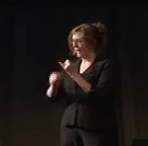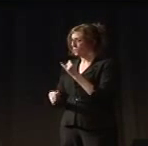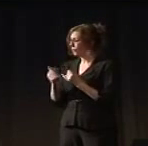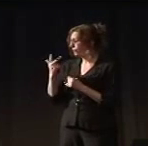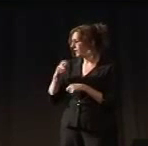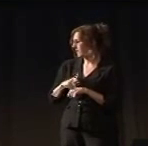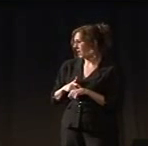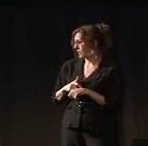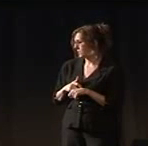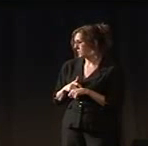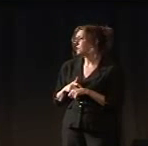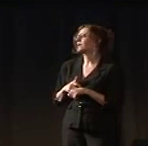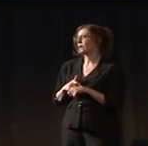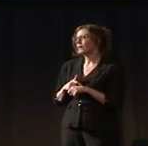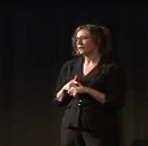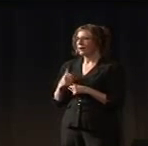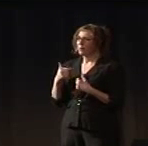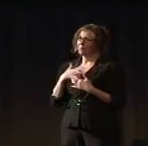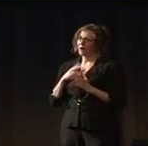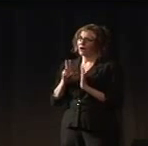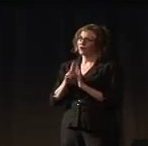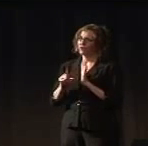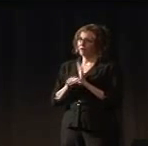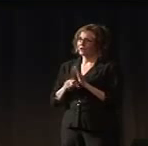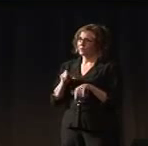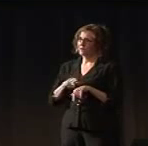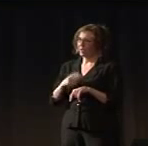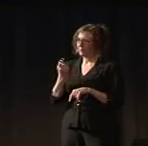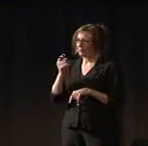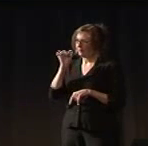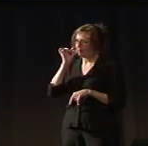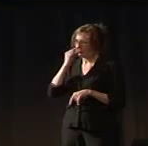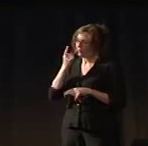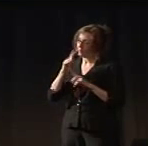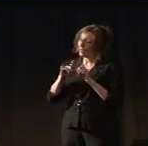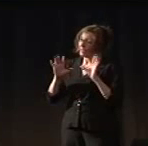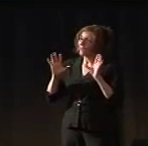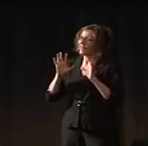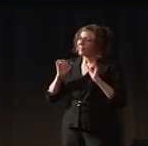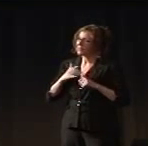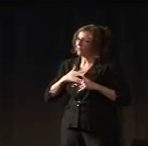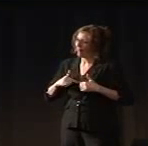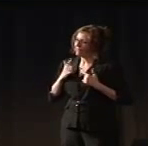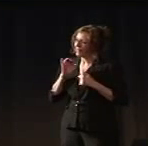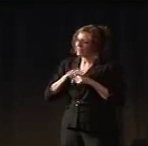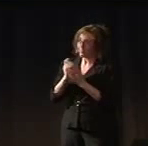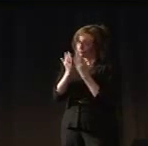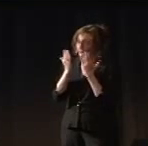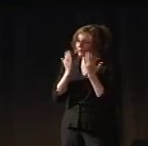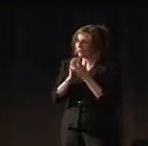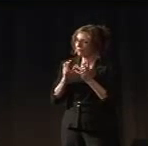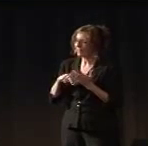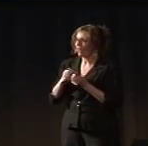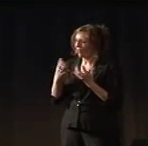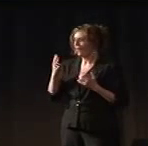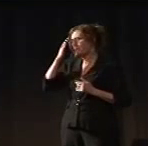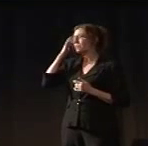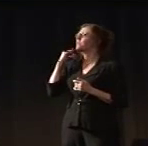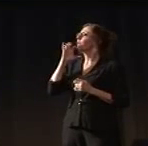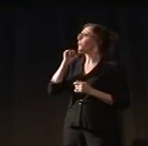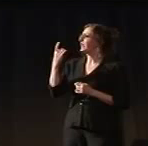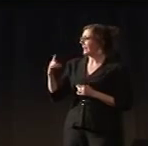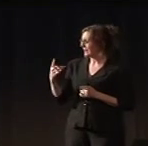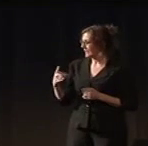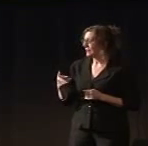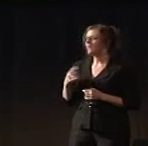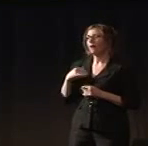tells you about my squandered youth. But I read that cover to cover all the way through. The first time was my very first year of college. I was all of 18 years old, and so already